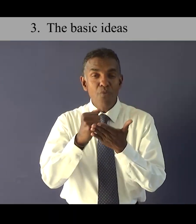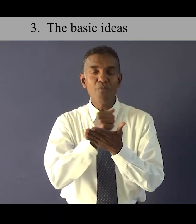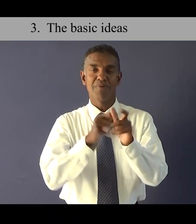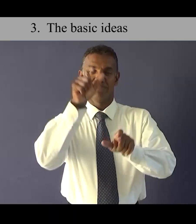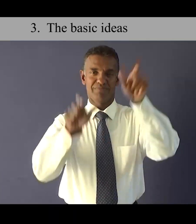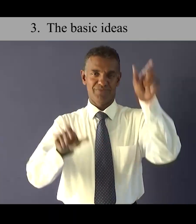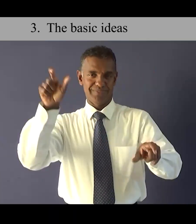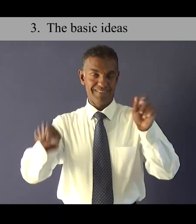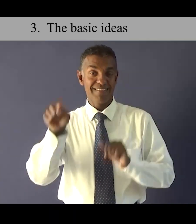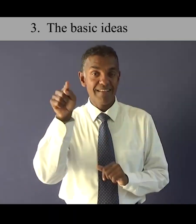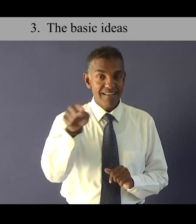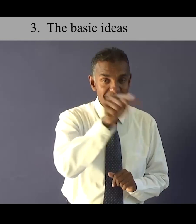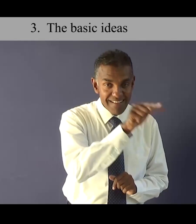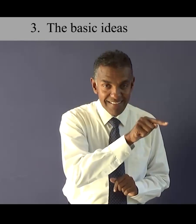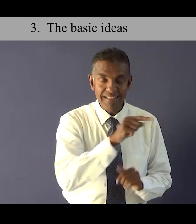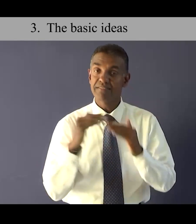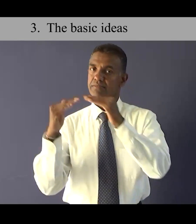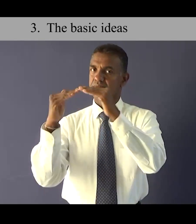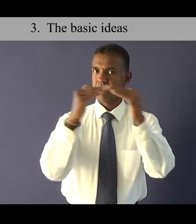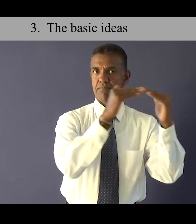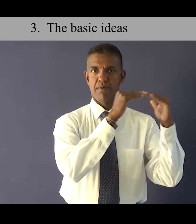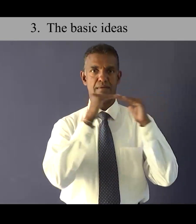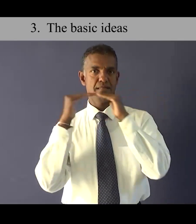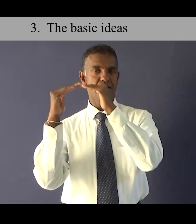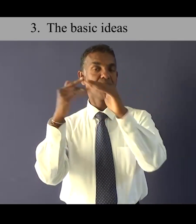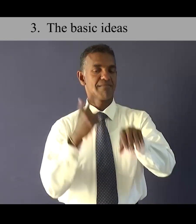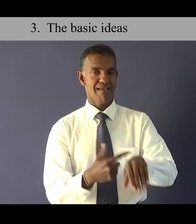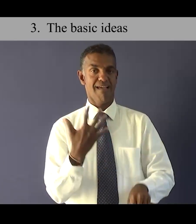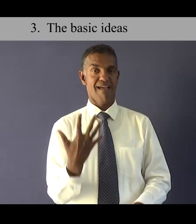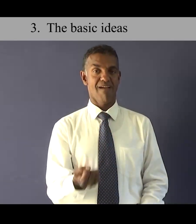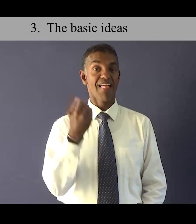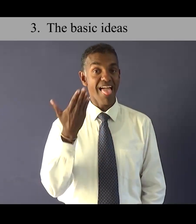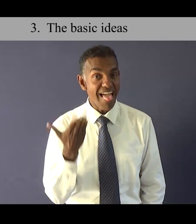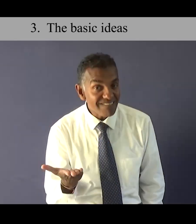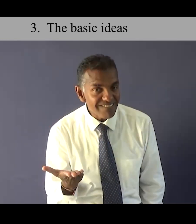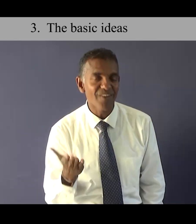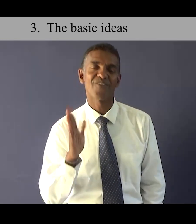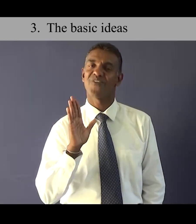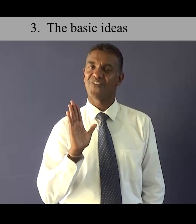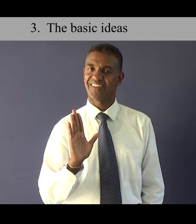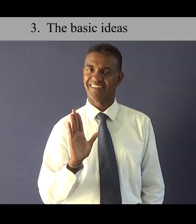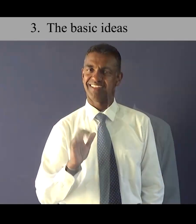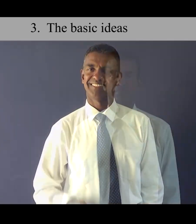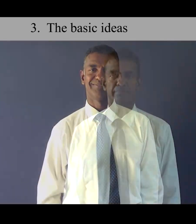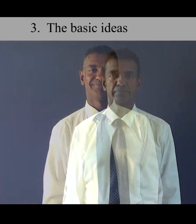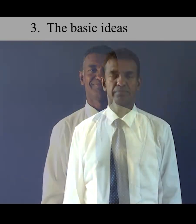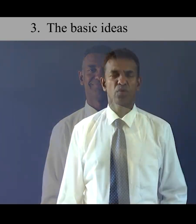women should have equal opportunities. Disabled children should be